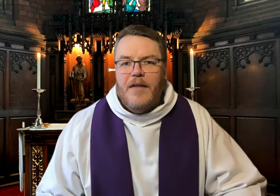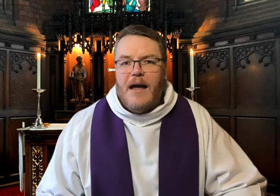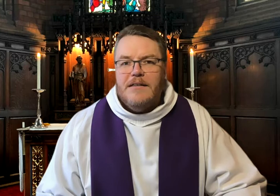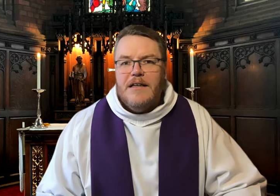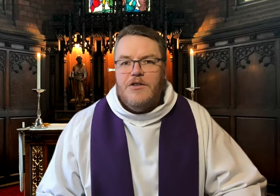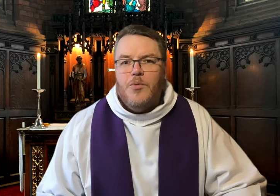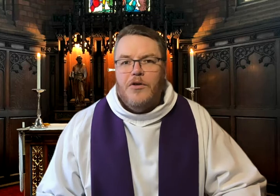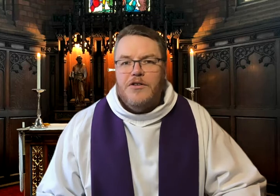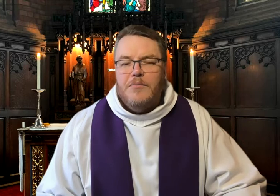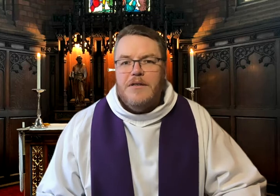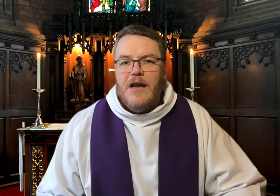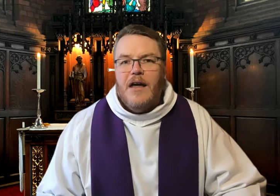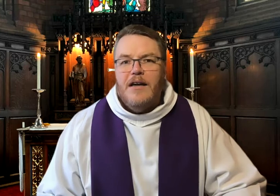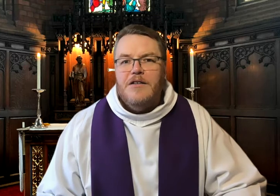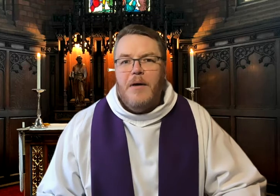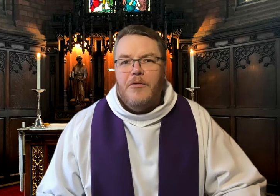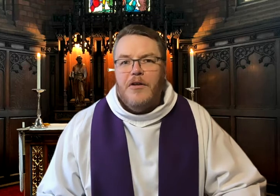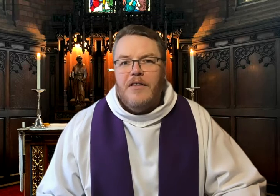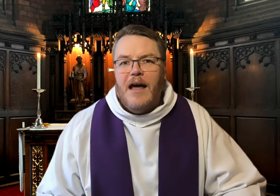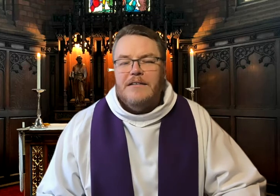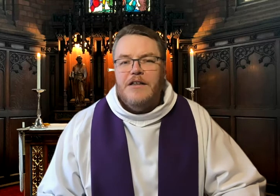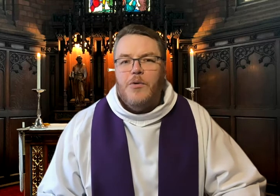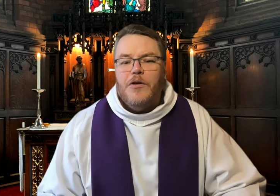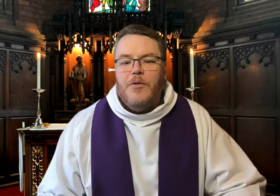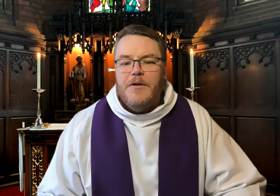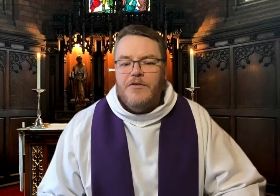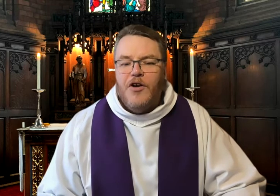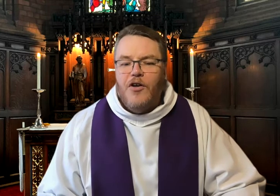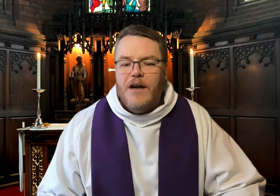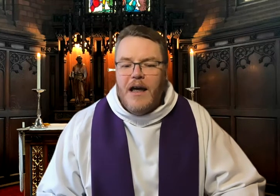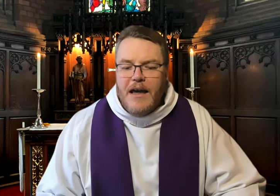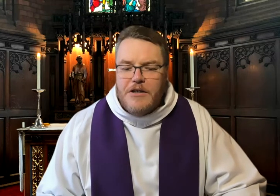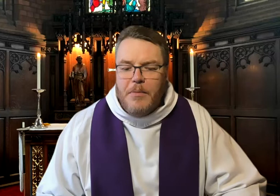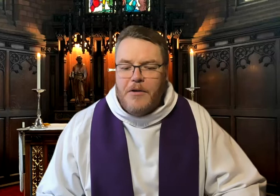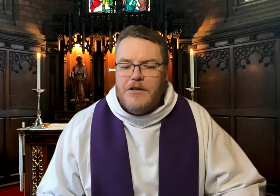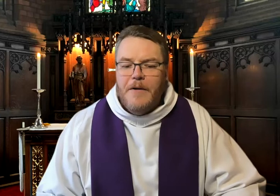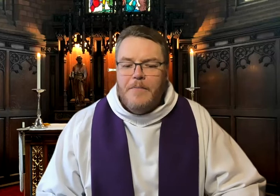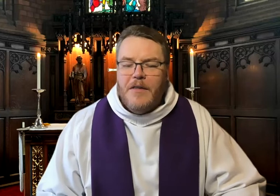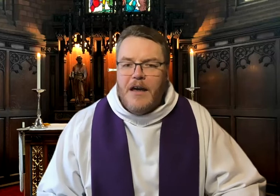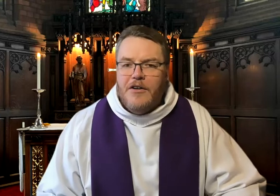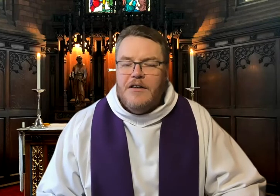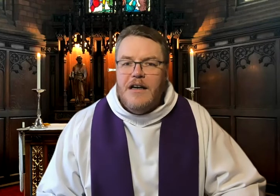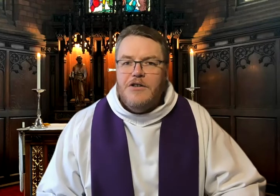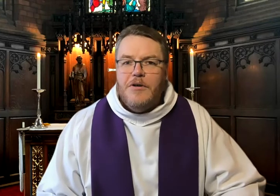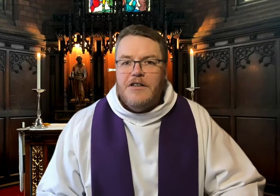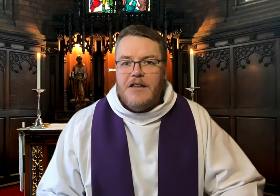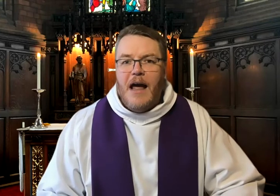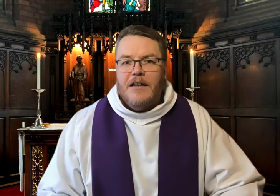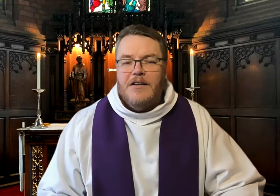that is what Messiah is about, that is what the promise of God is about. They need to understand,